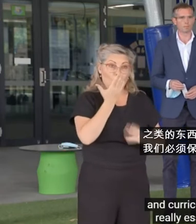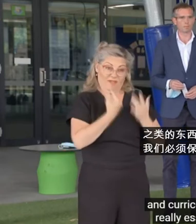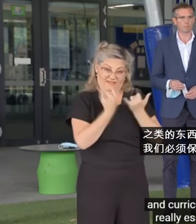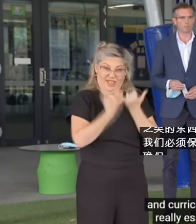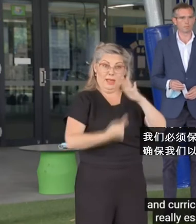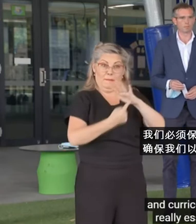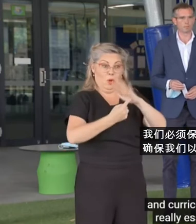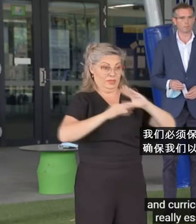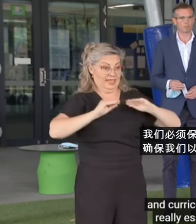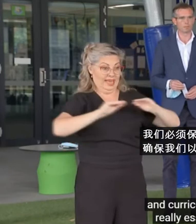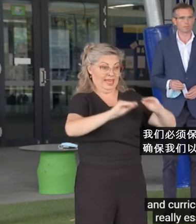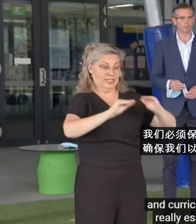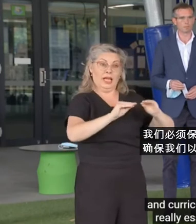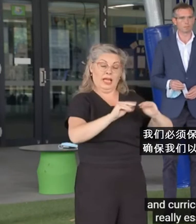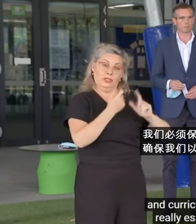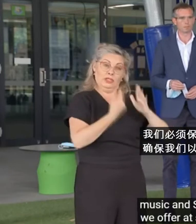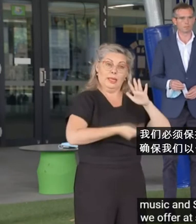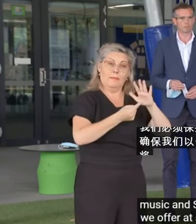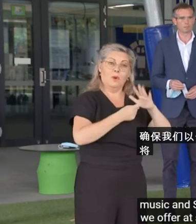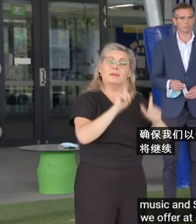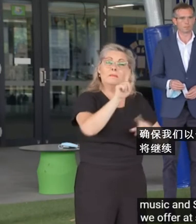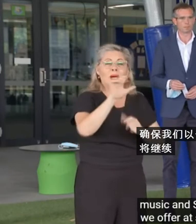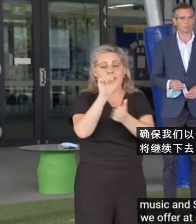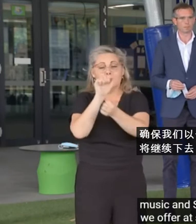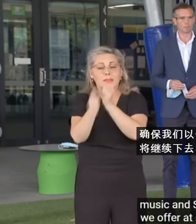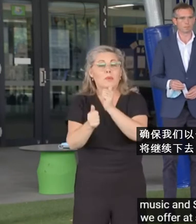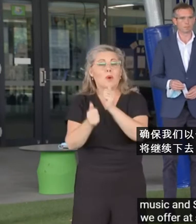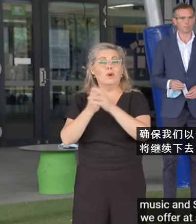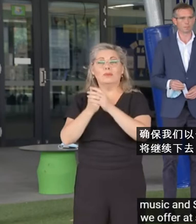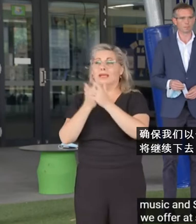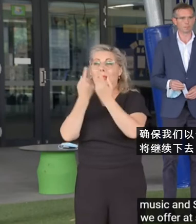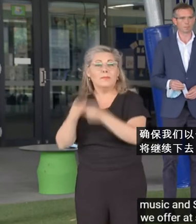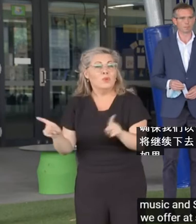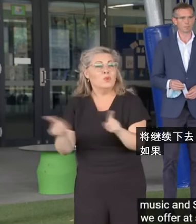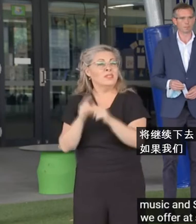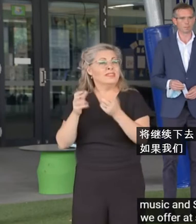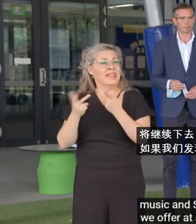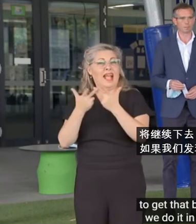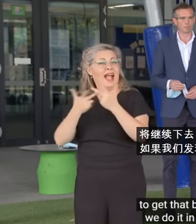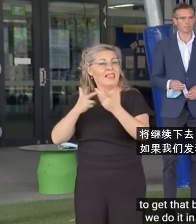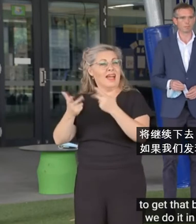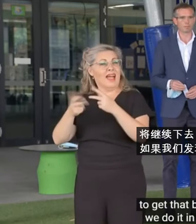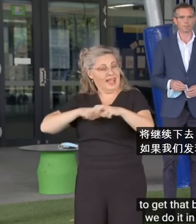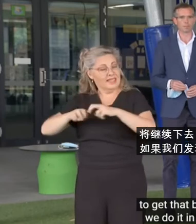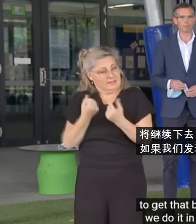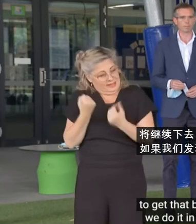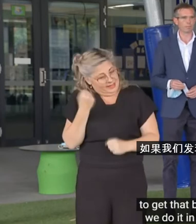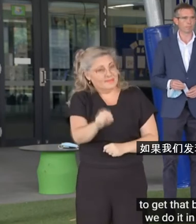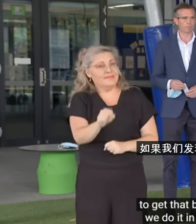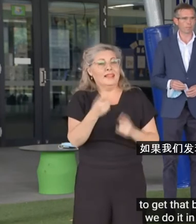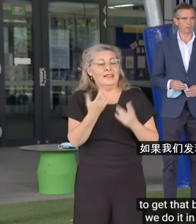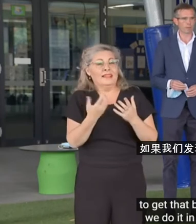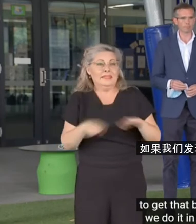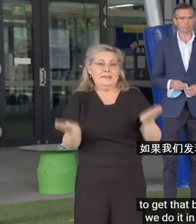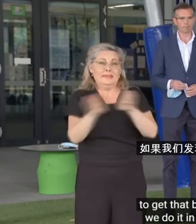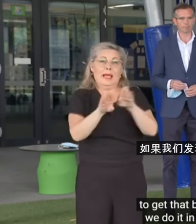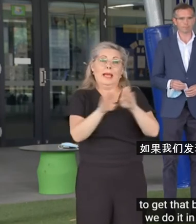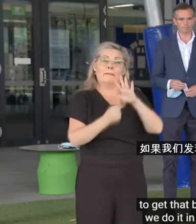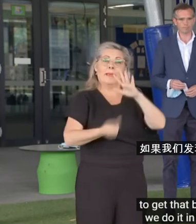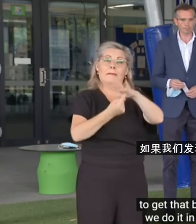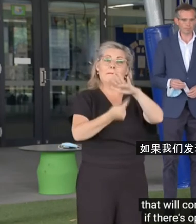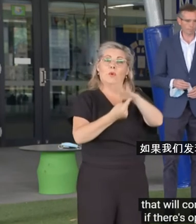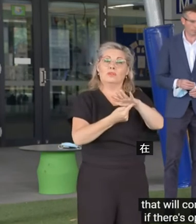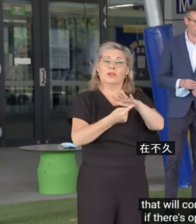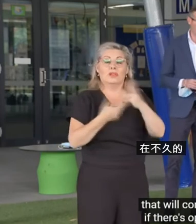to get that balance to make sure we do it in a COVID smart way. That will continue. And of course, if there's opportunities to ease restrictions, if we find ourselves in a